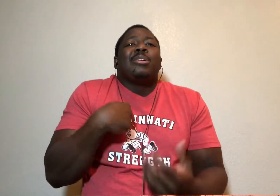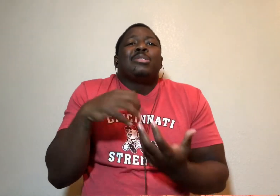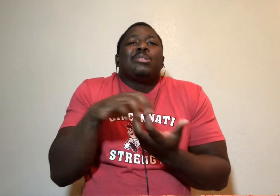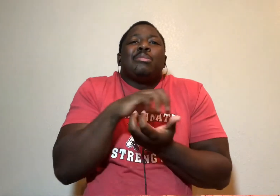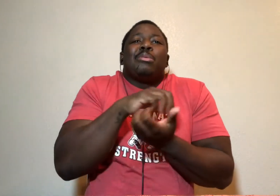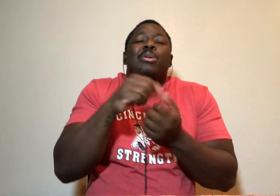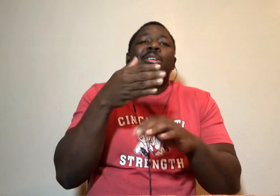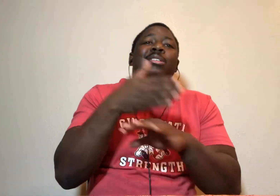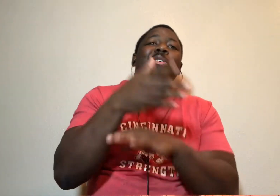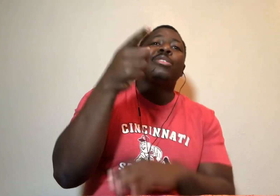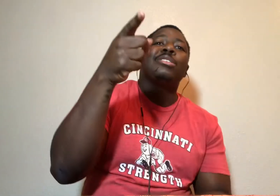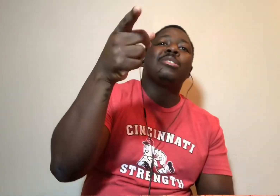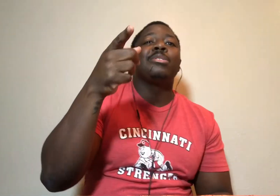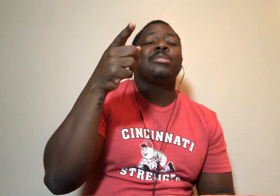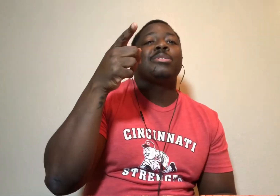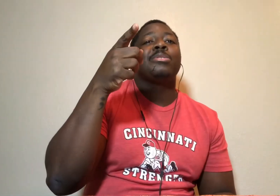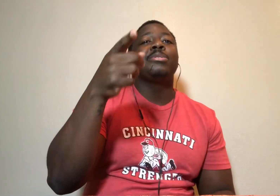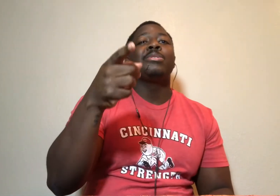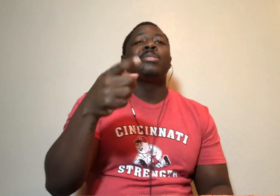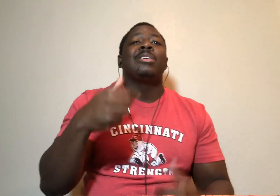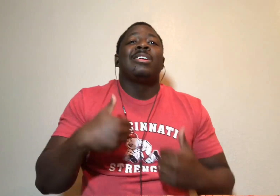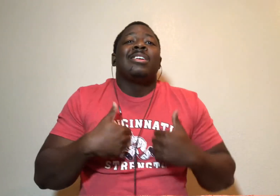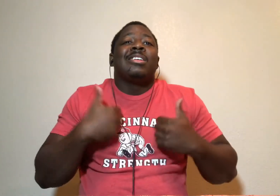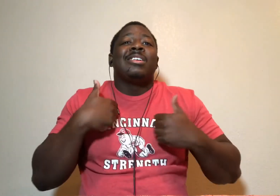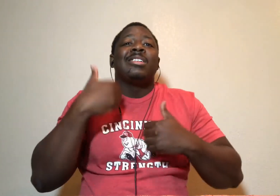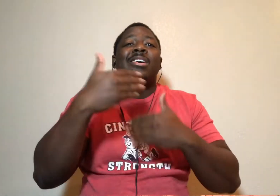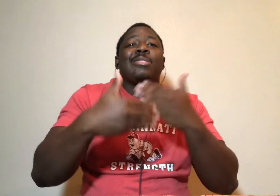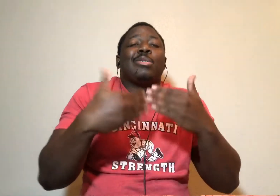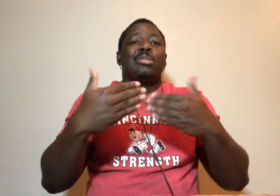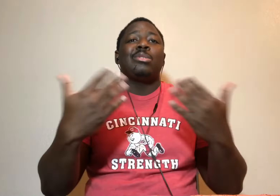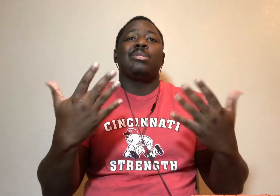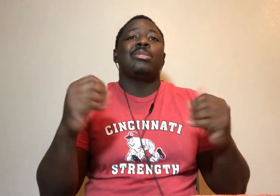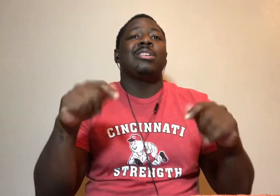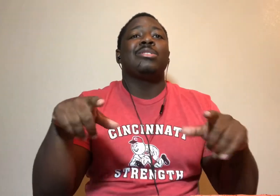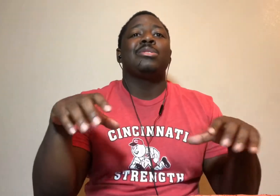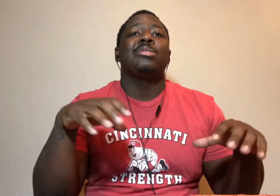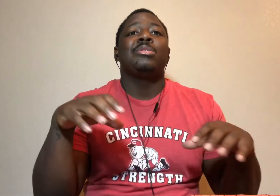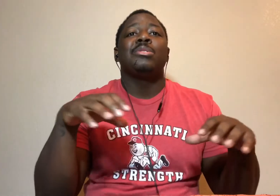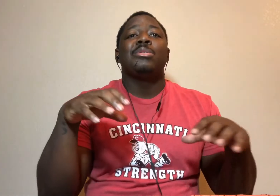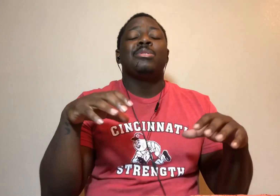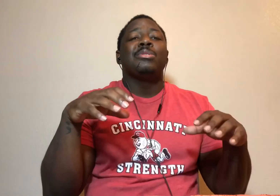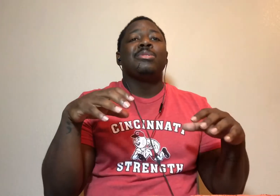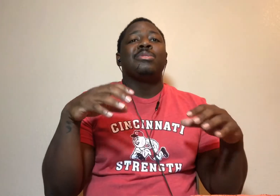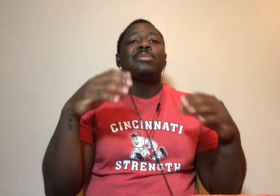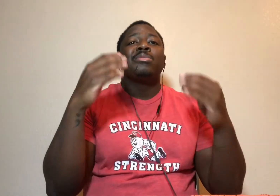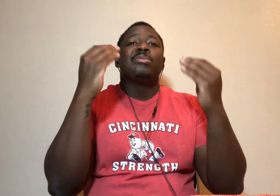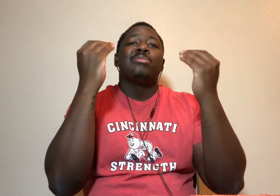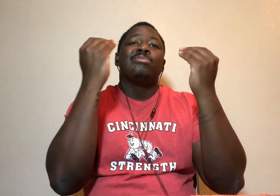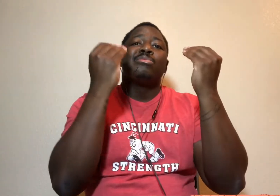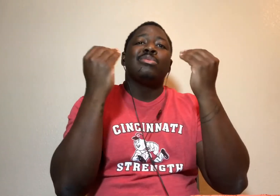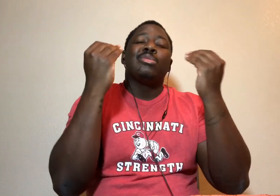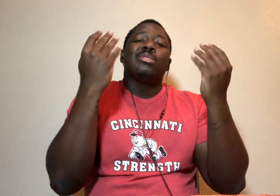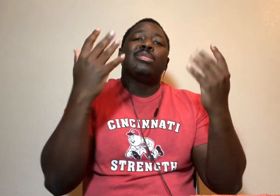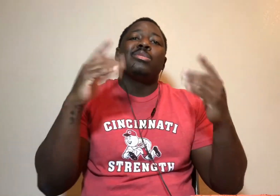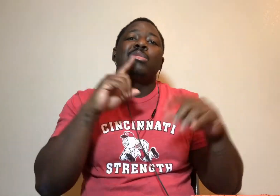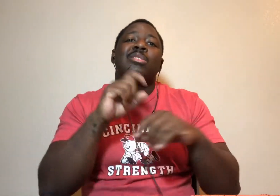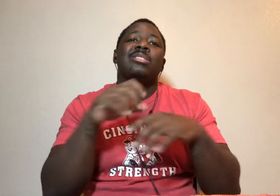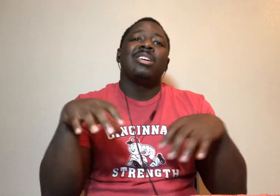cool. I was so broken over you. Life, it goes on, what can you do? I just wonder what it's gonna